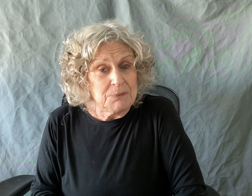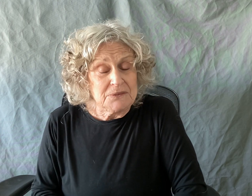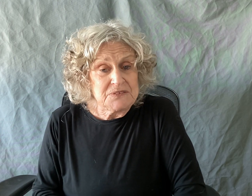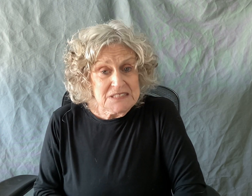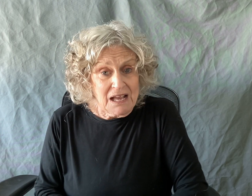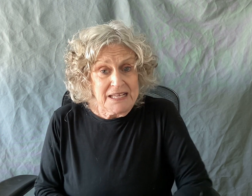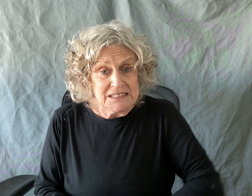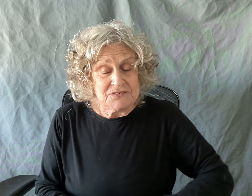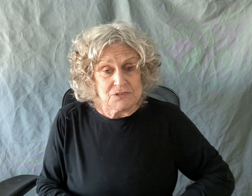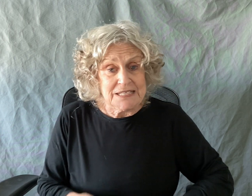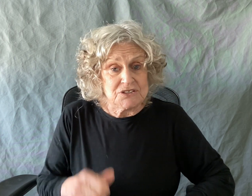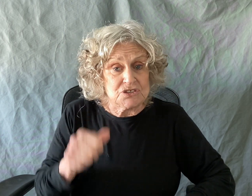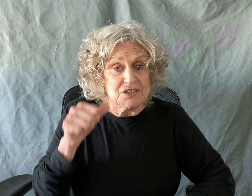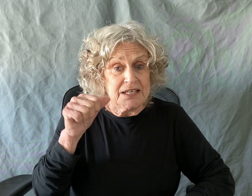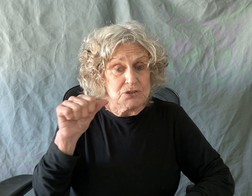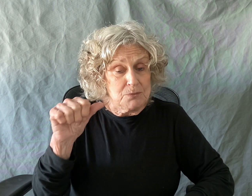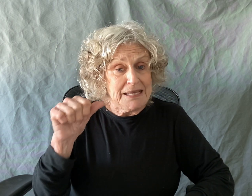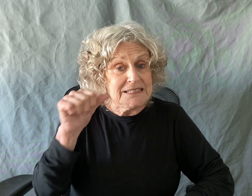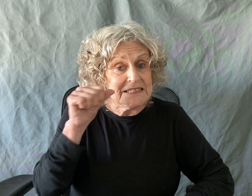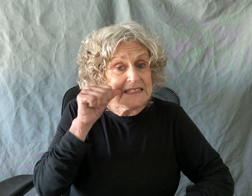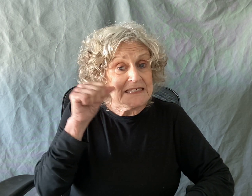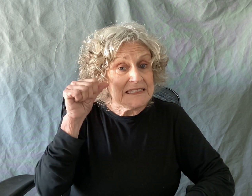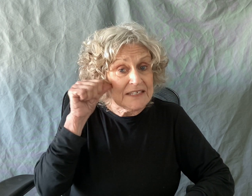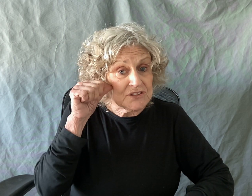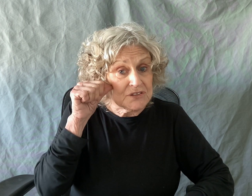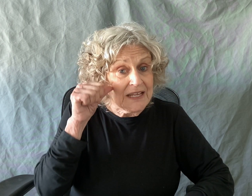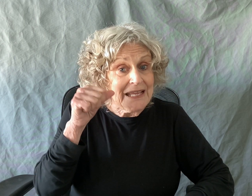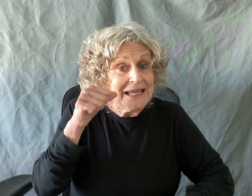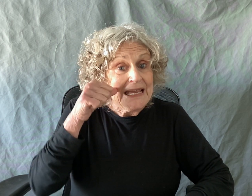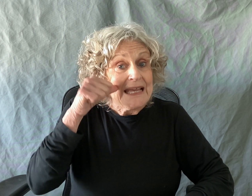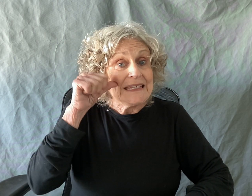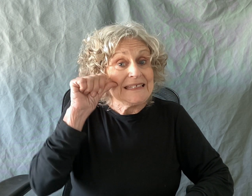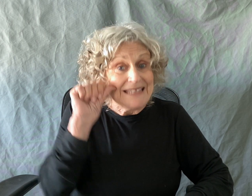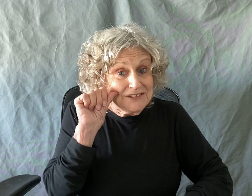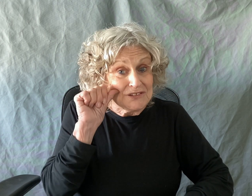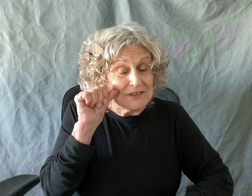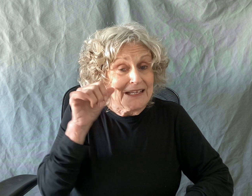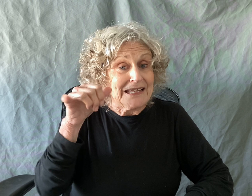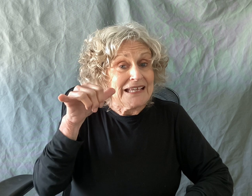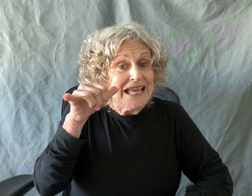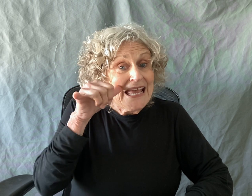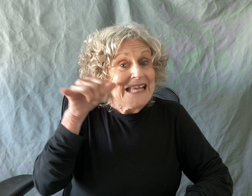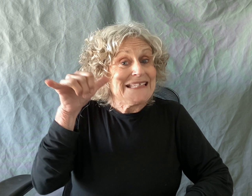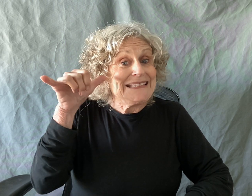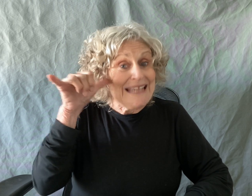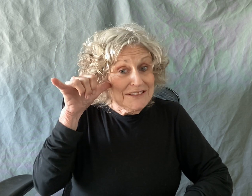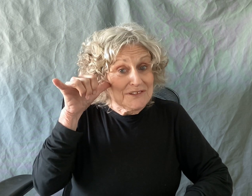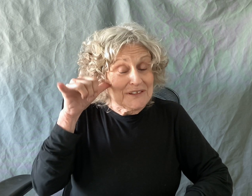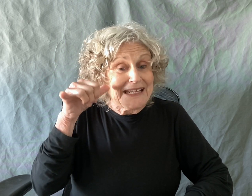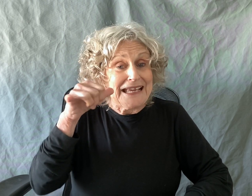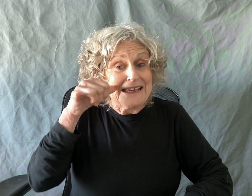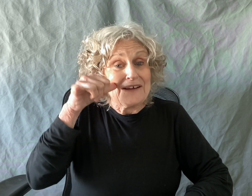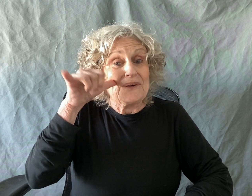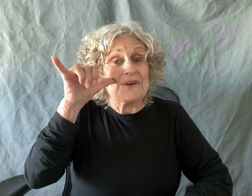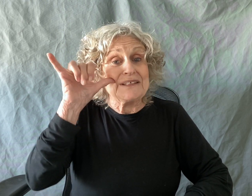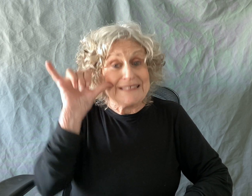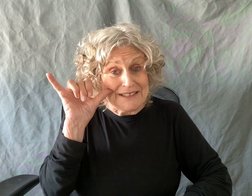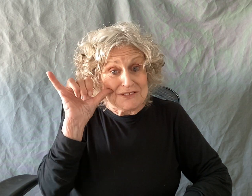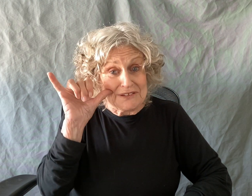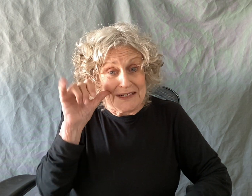of signs for yesterday. You may see yesterday, yesterday, yesterday, or yesterday.